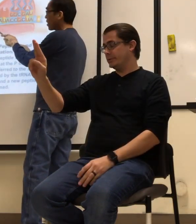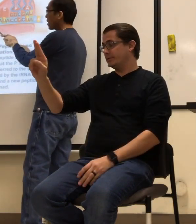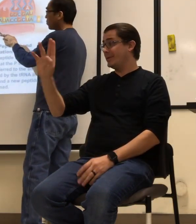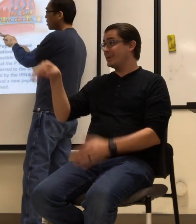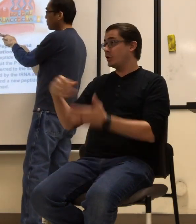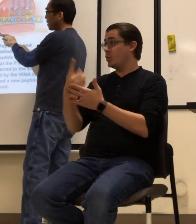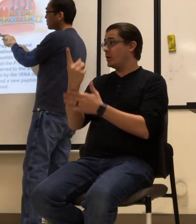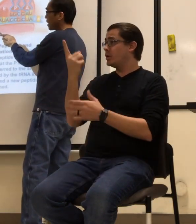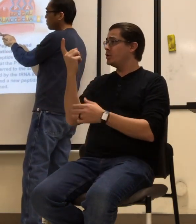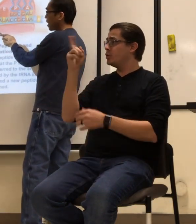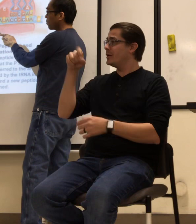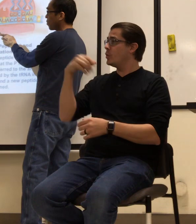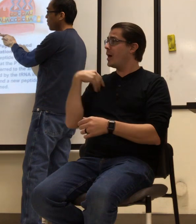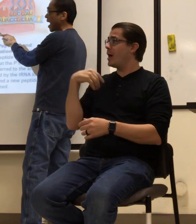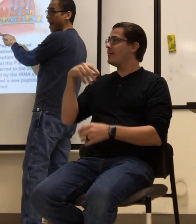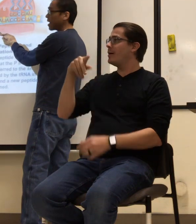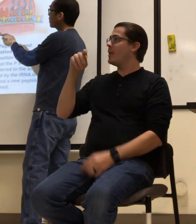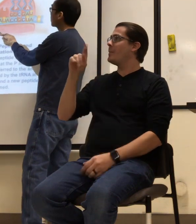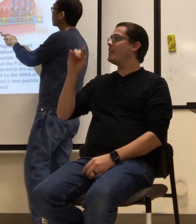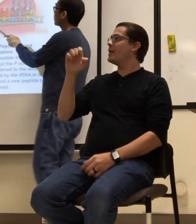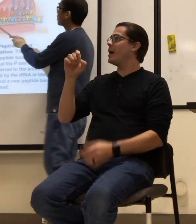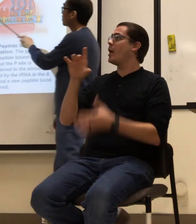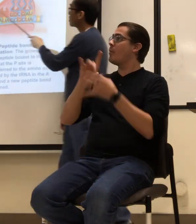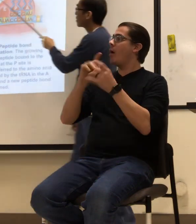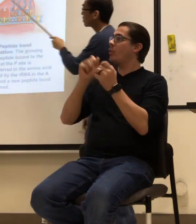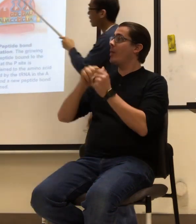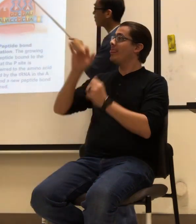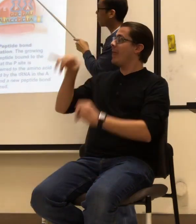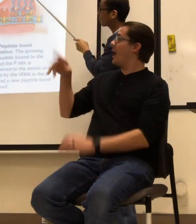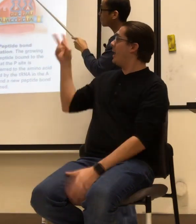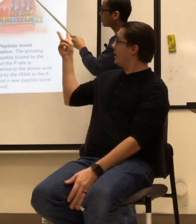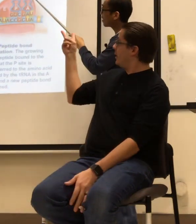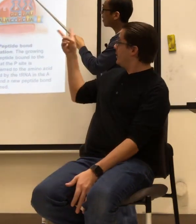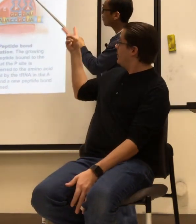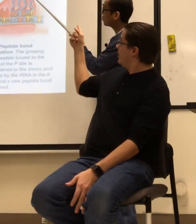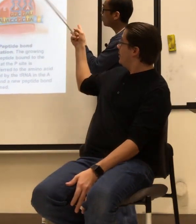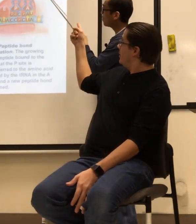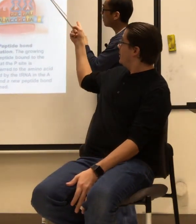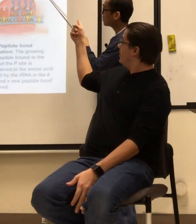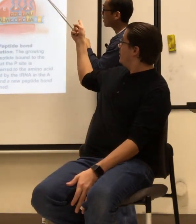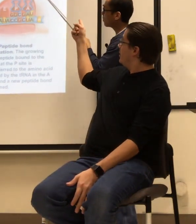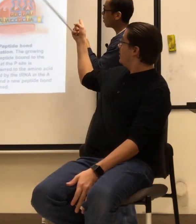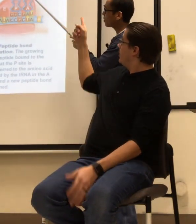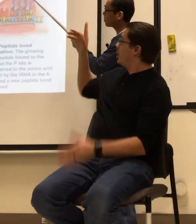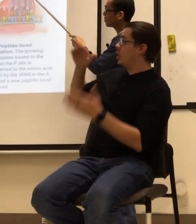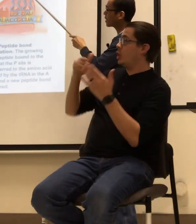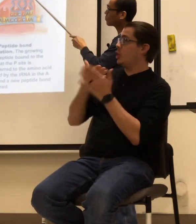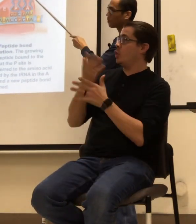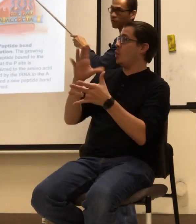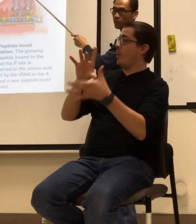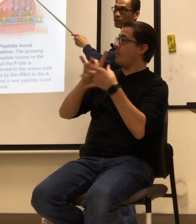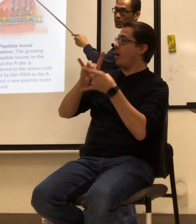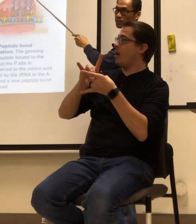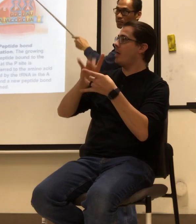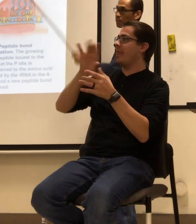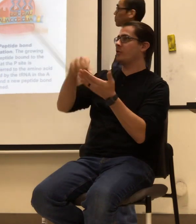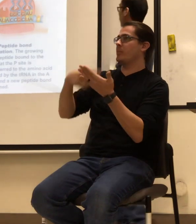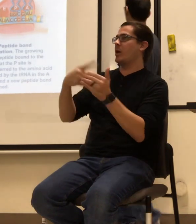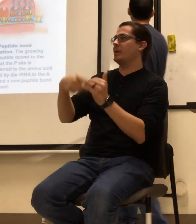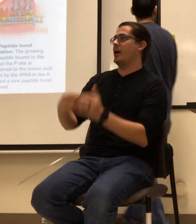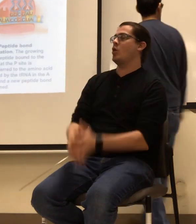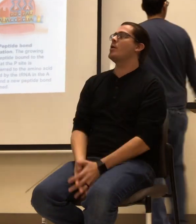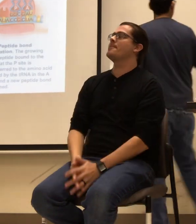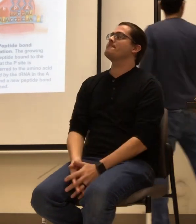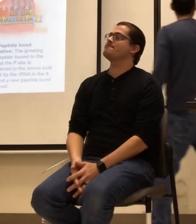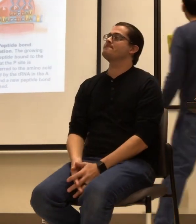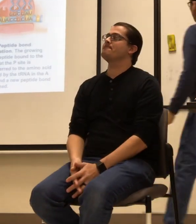Leucine. So you got to put a peptide bond with that. Right there. See that? New peptide bond? That's what I'm referring to.